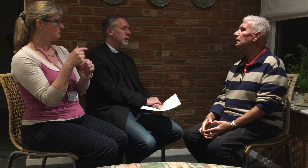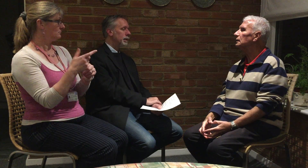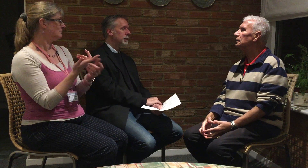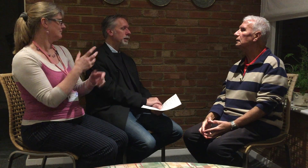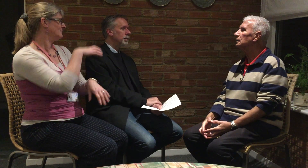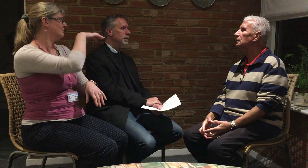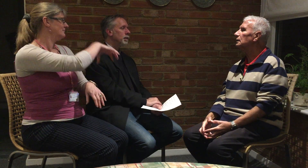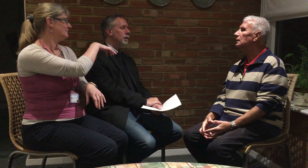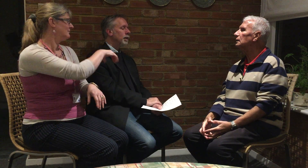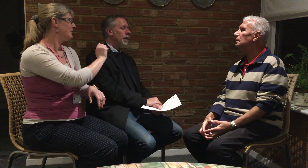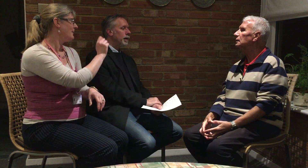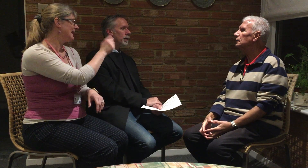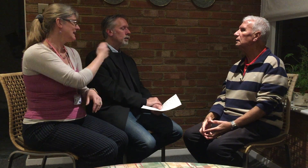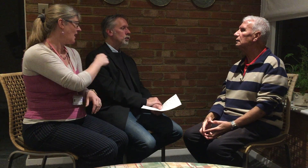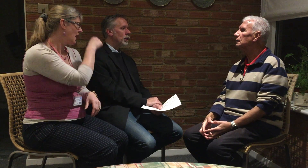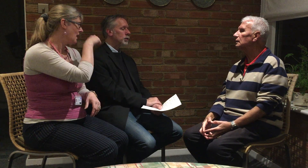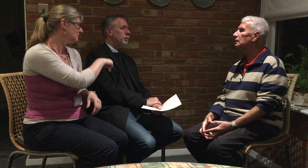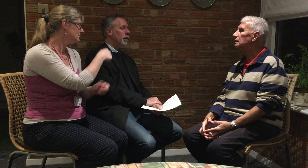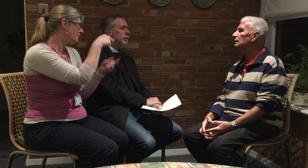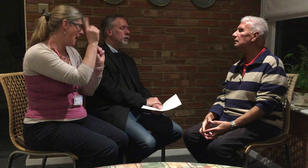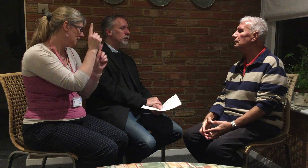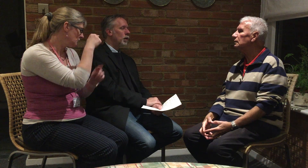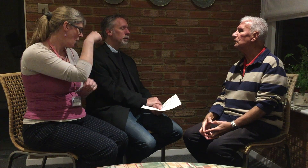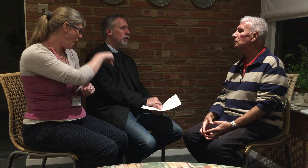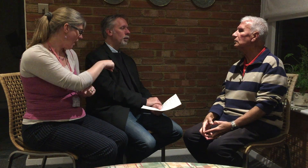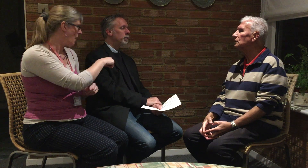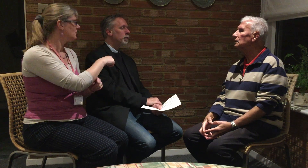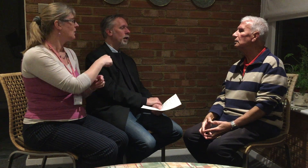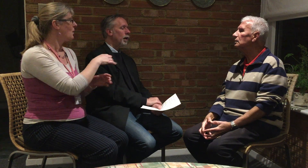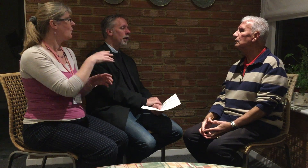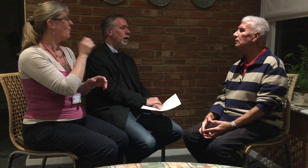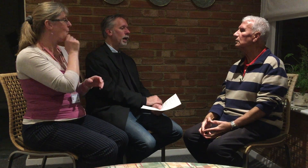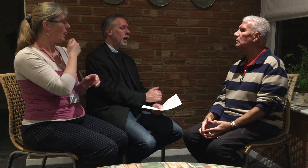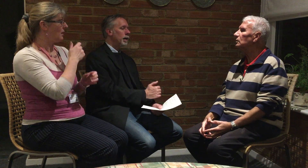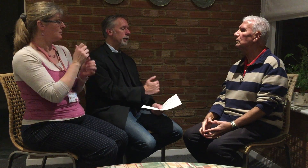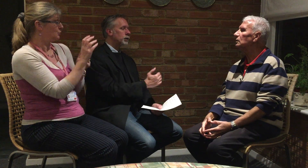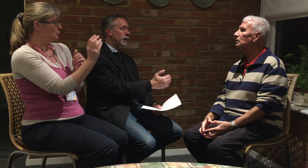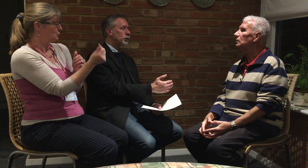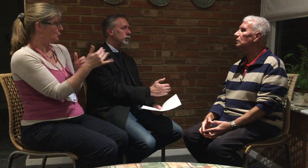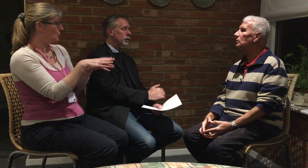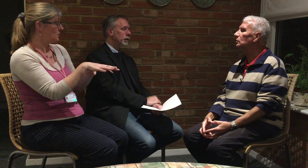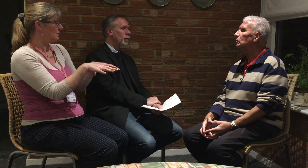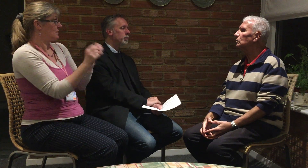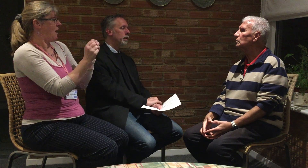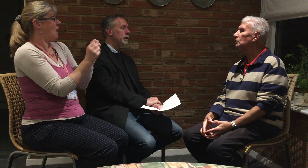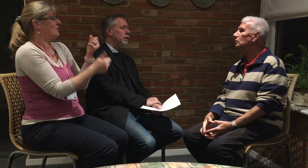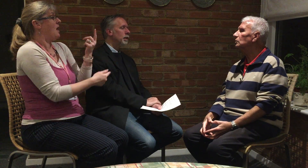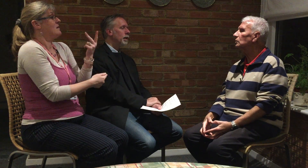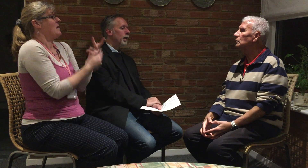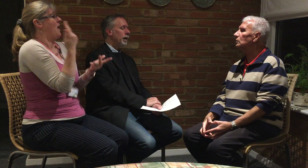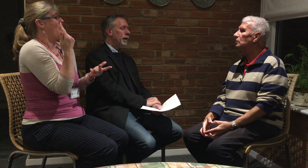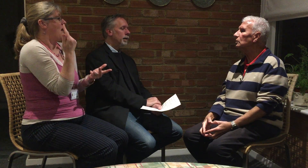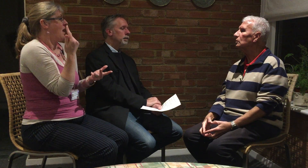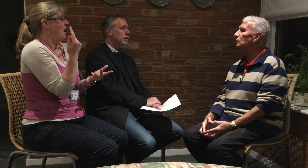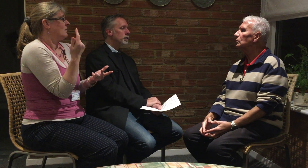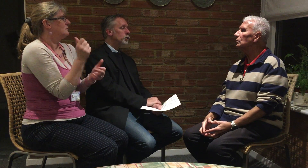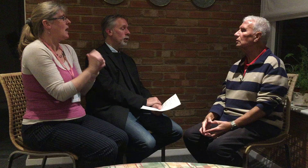in Italy, he is just about to start up an extension to the company in